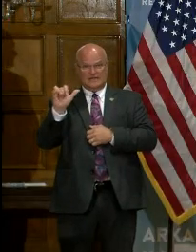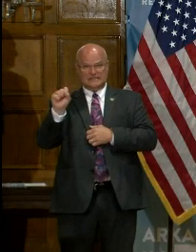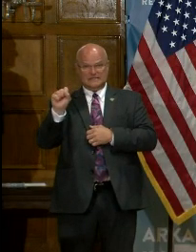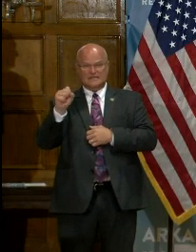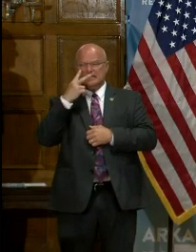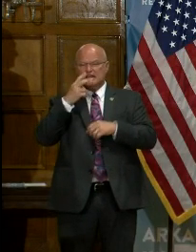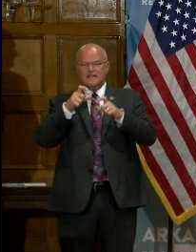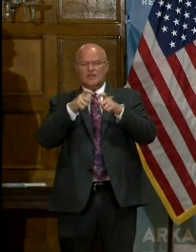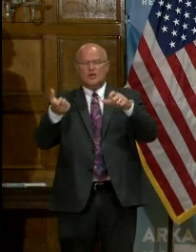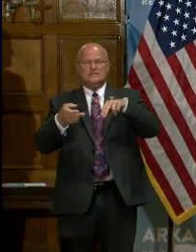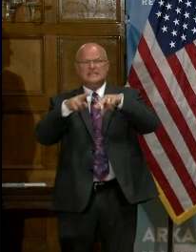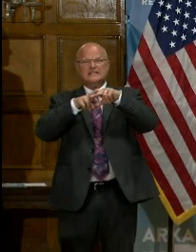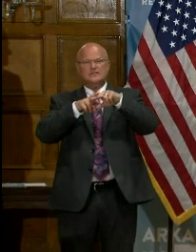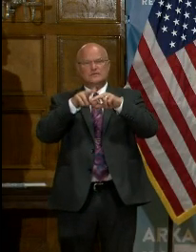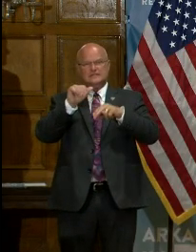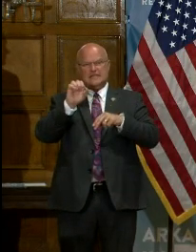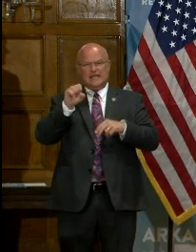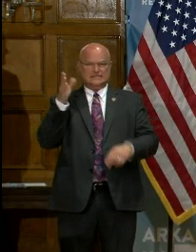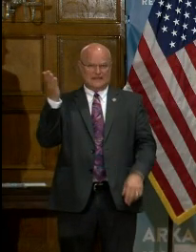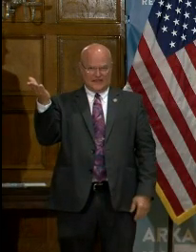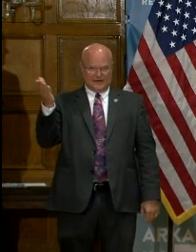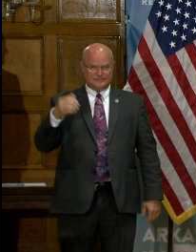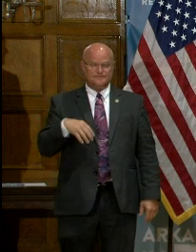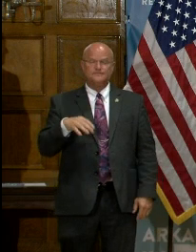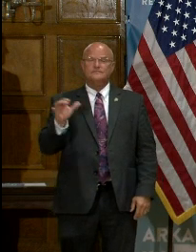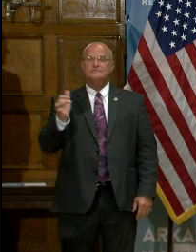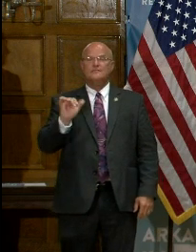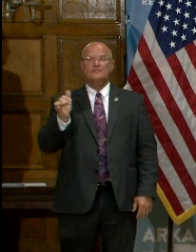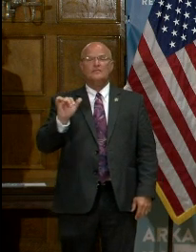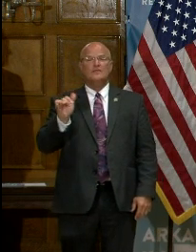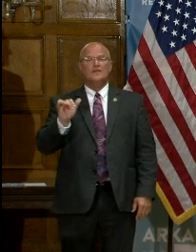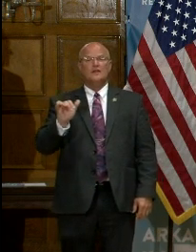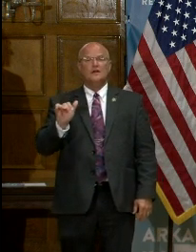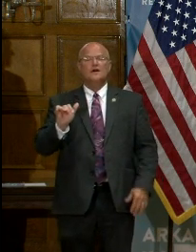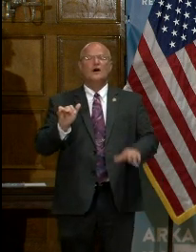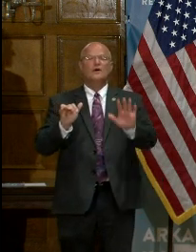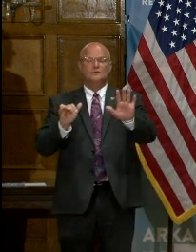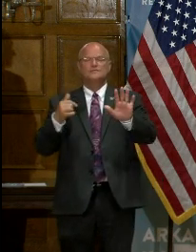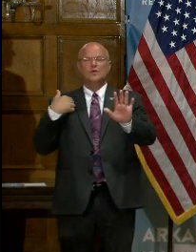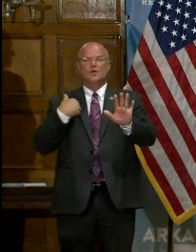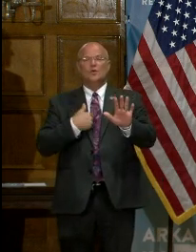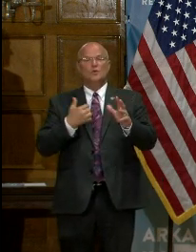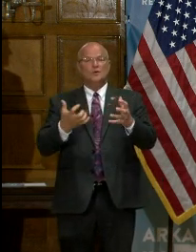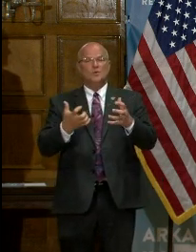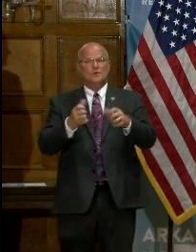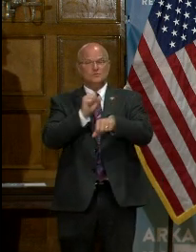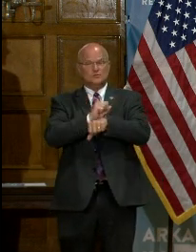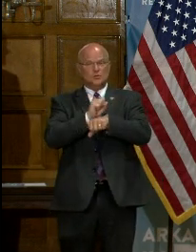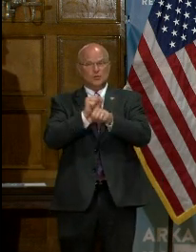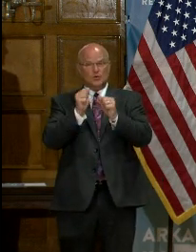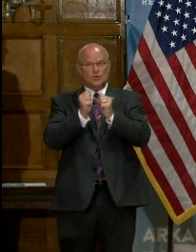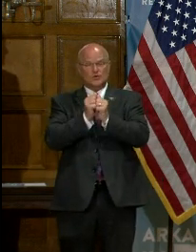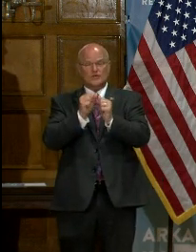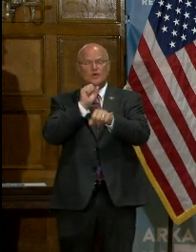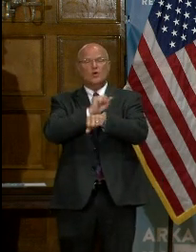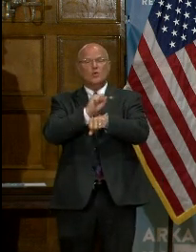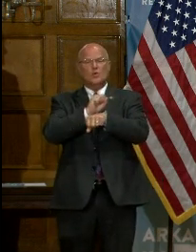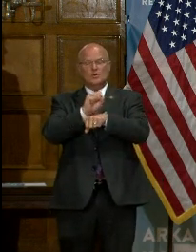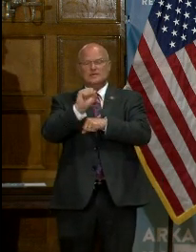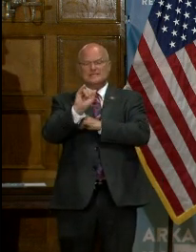the largest increase of cases there. And also, we would like to work with work